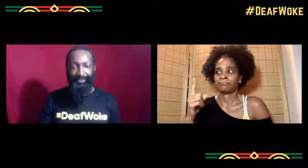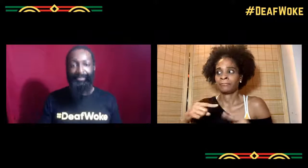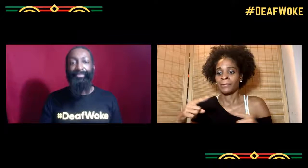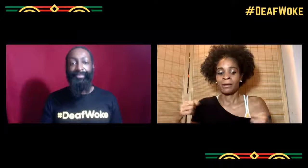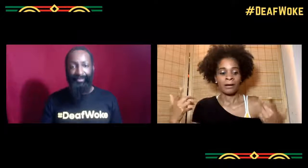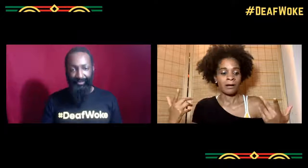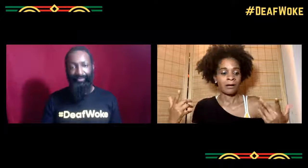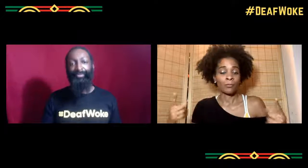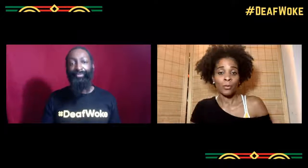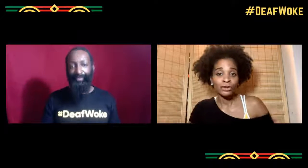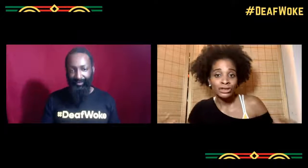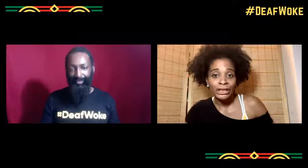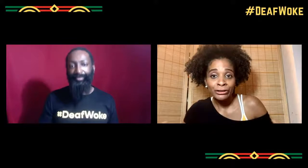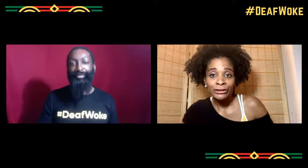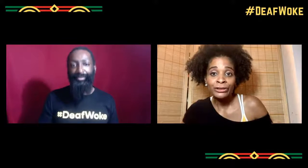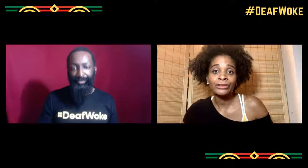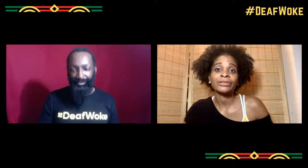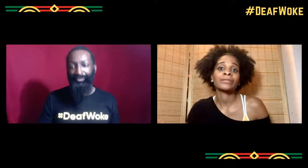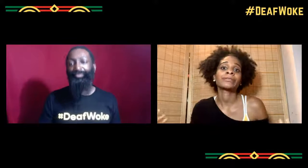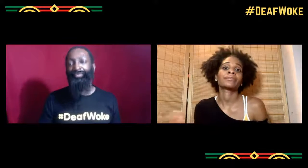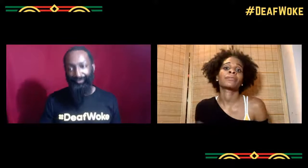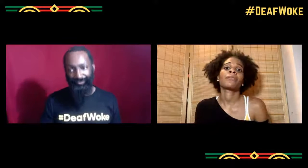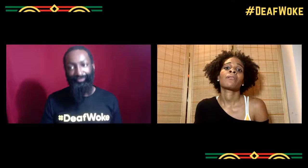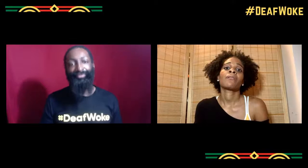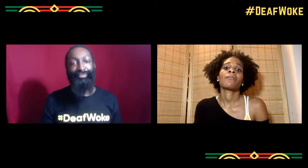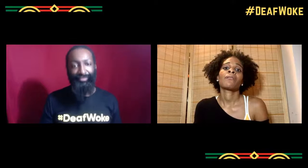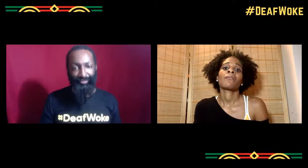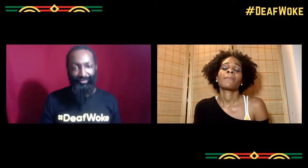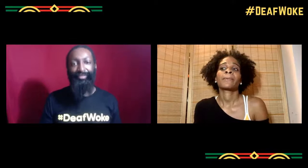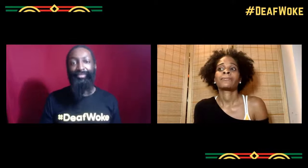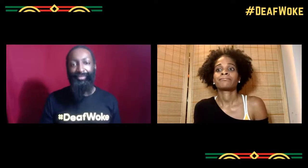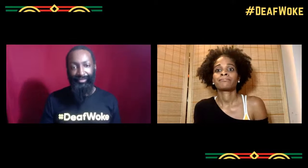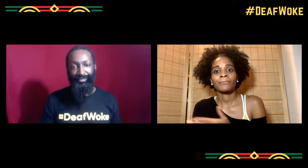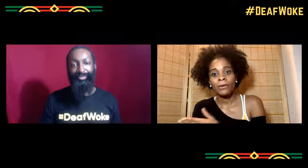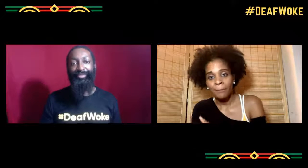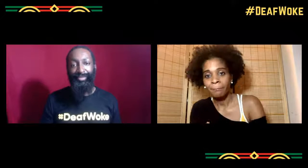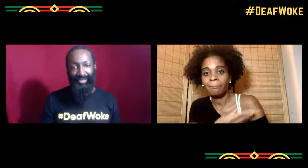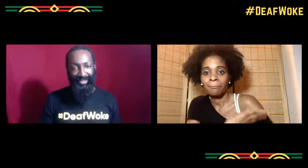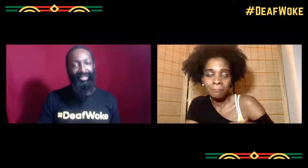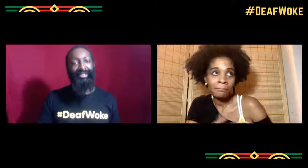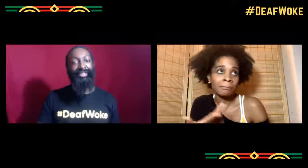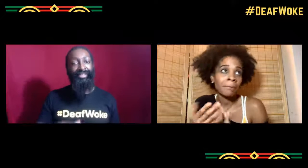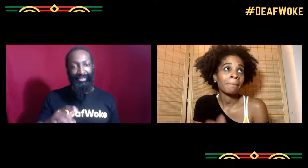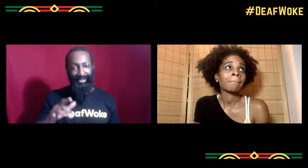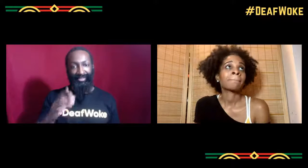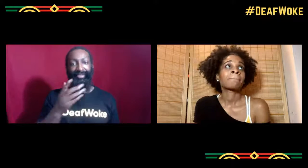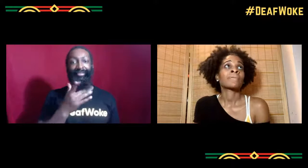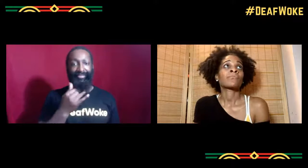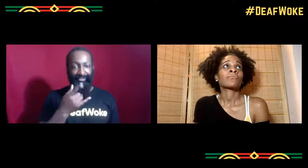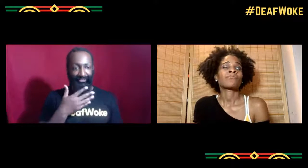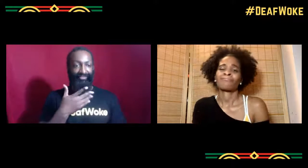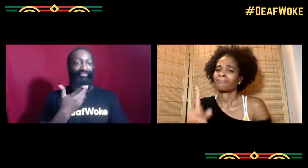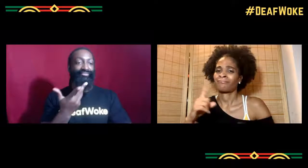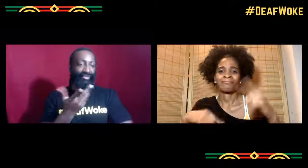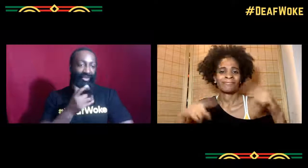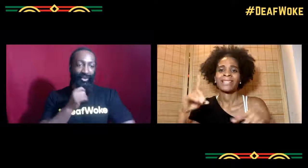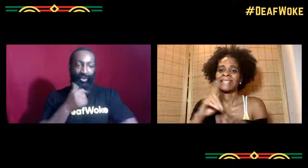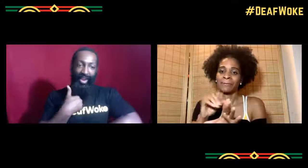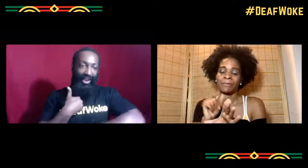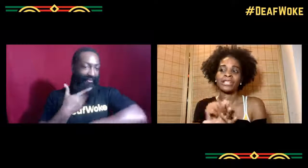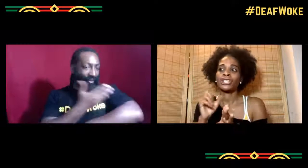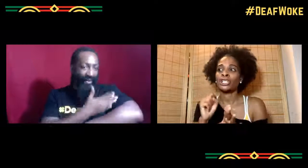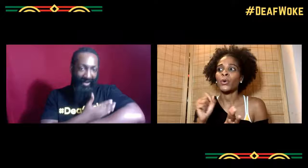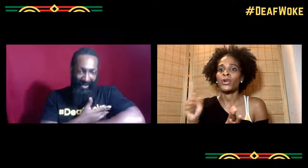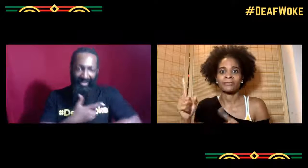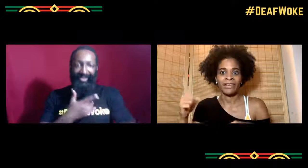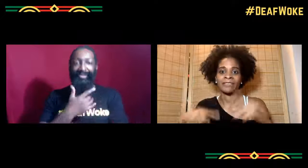Oh, there was so much diversity, and you know, and the disabled